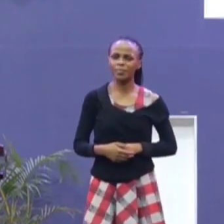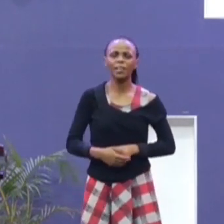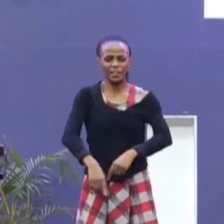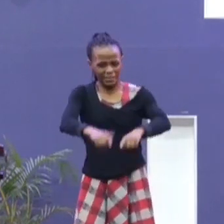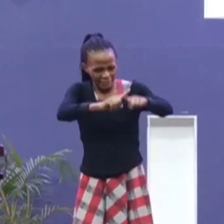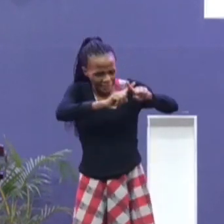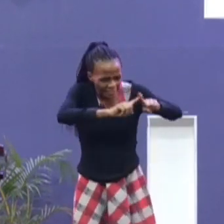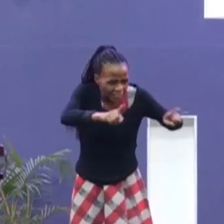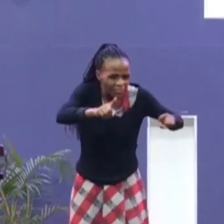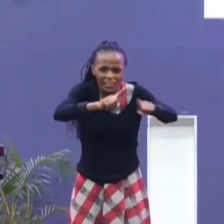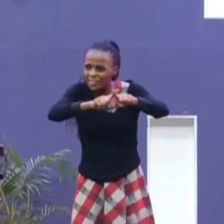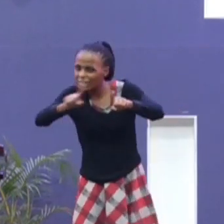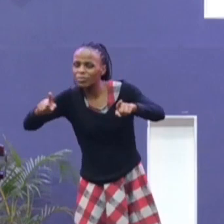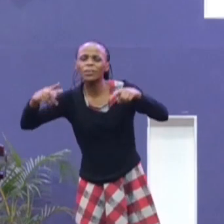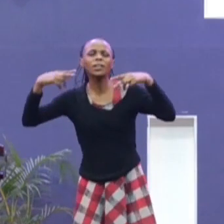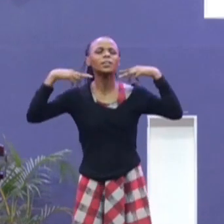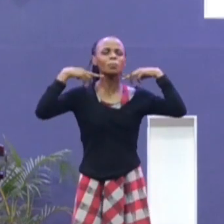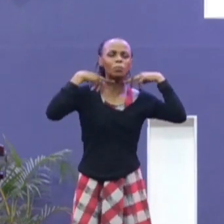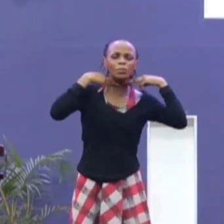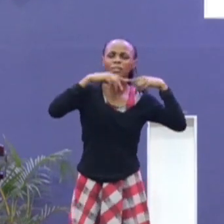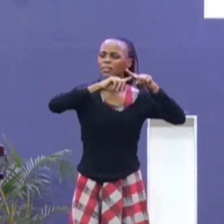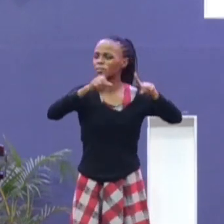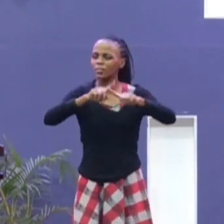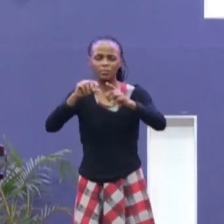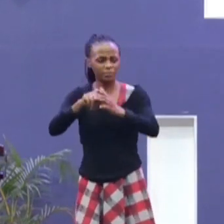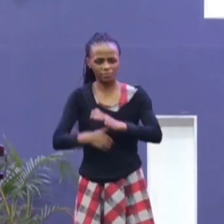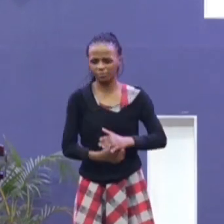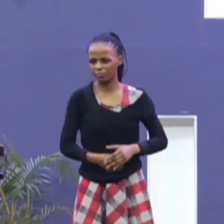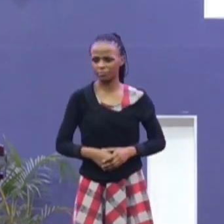Different cases, different bondages. Ebisiba byanjawulo.